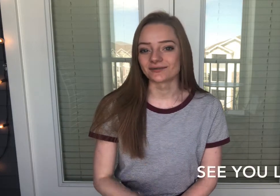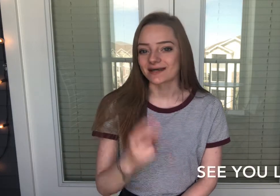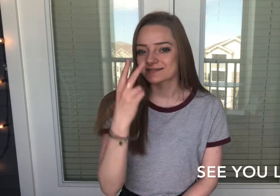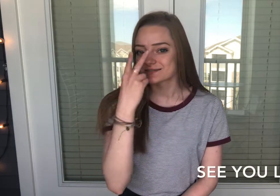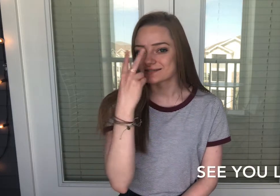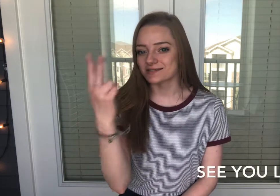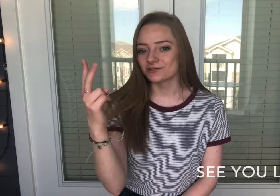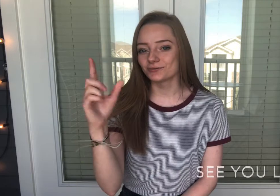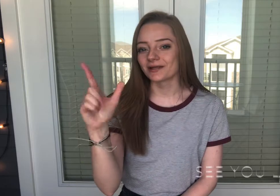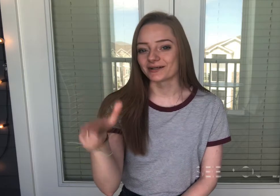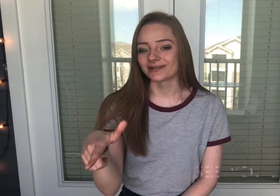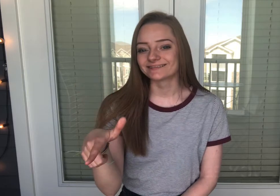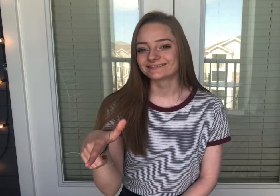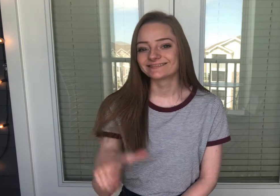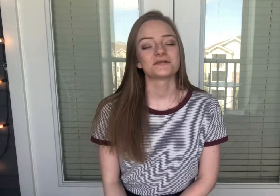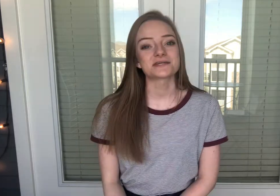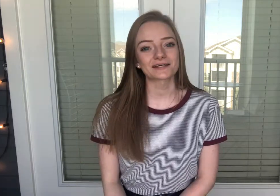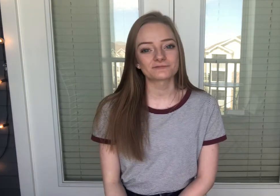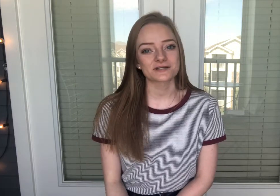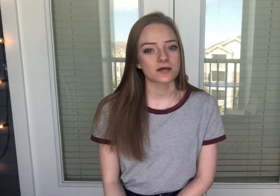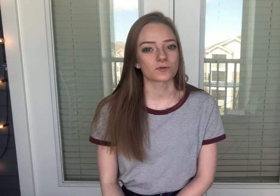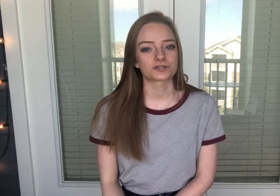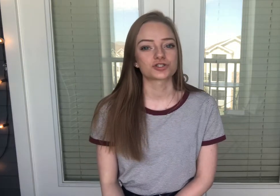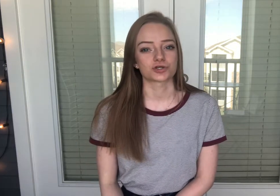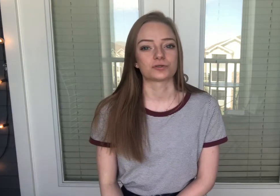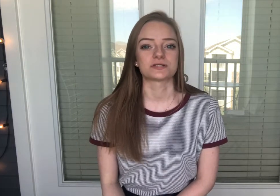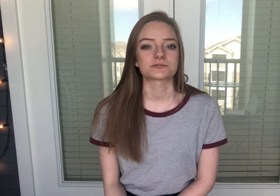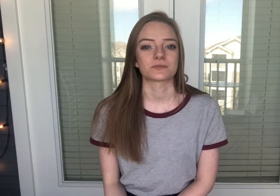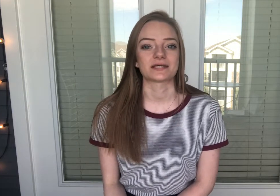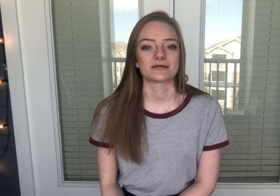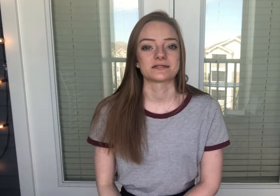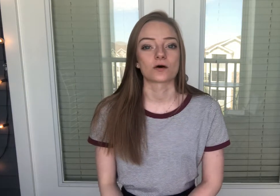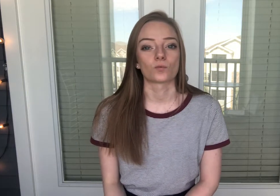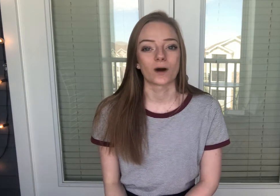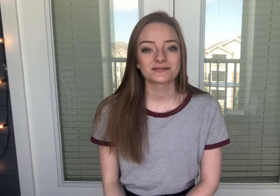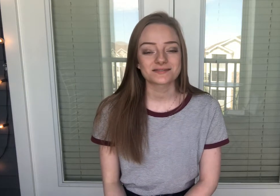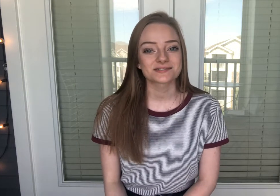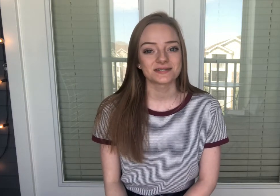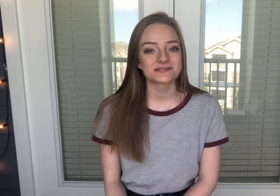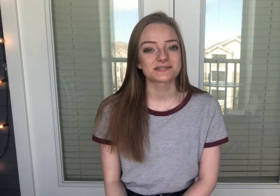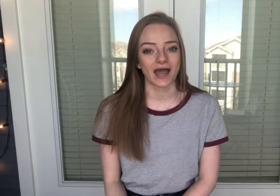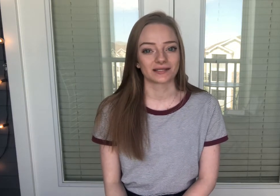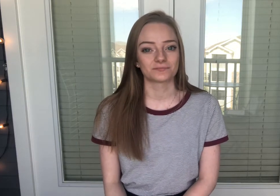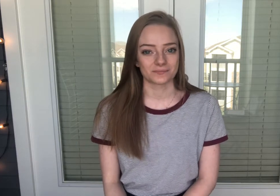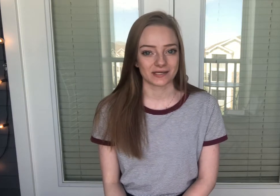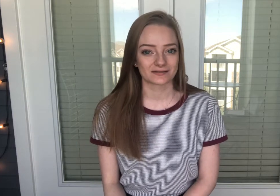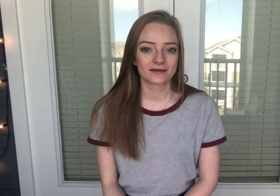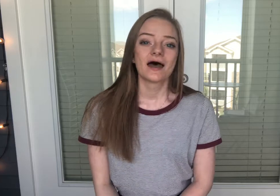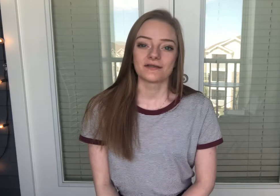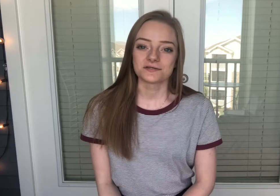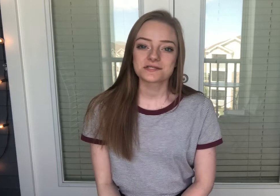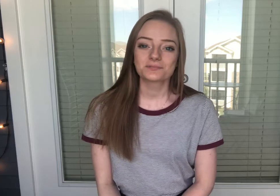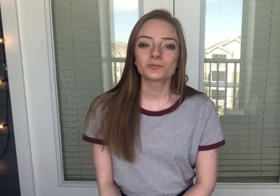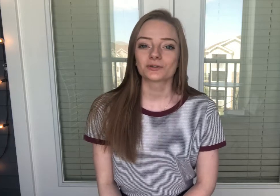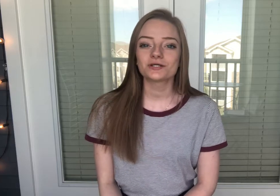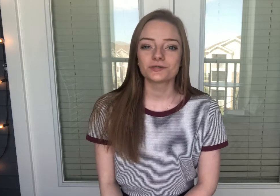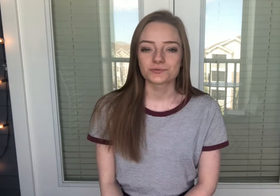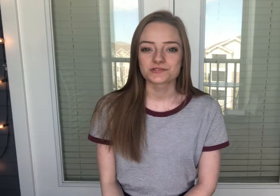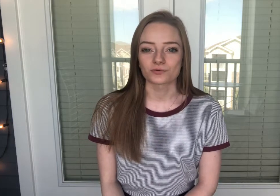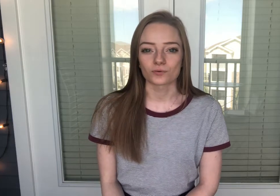that's see you later. The second phrase I want to show you this week is what does this sign mean? And this can be really useful for